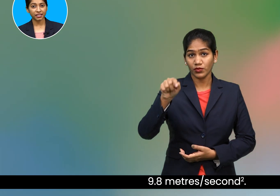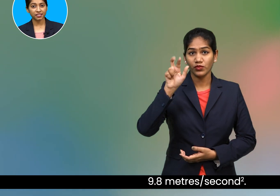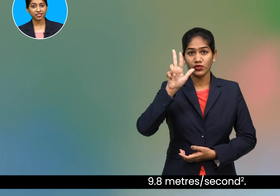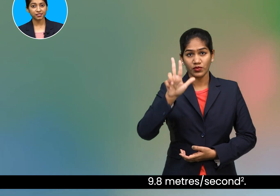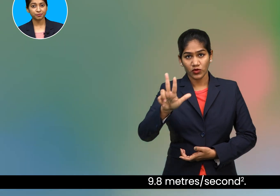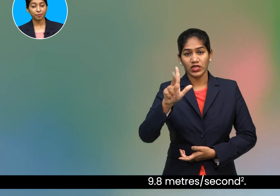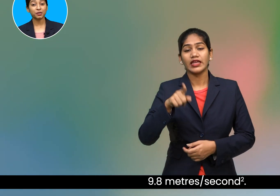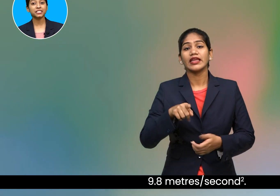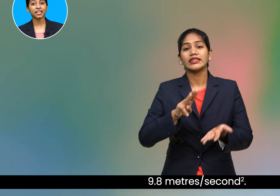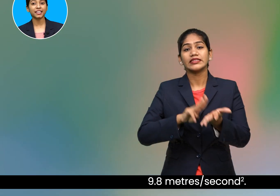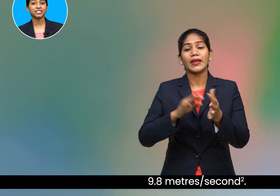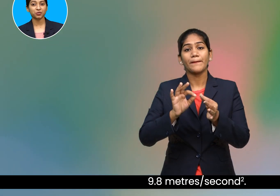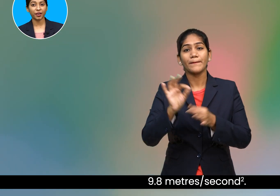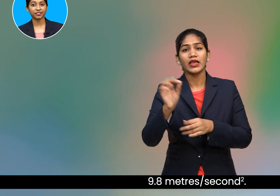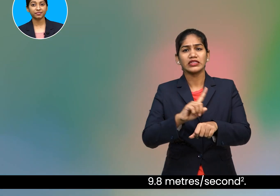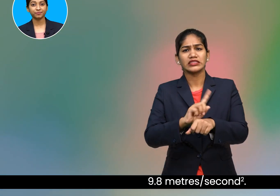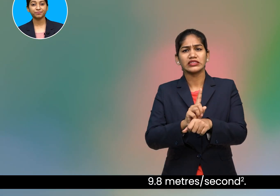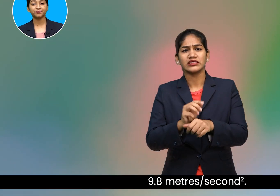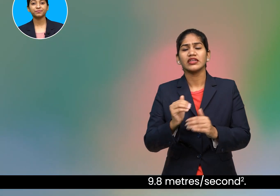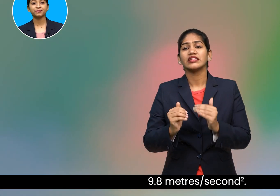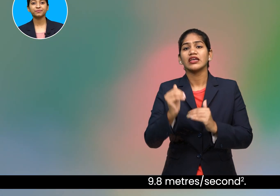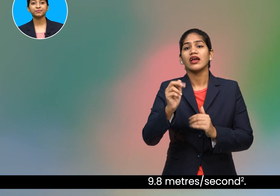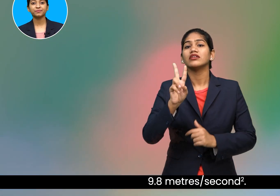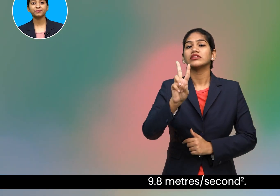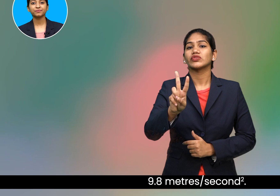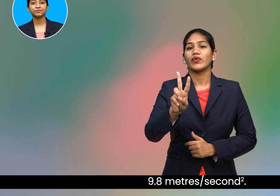9.8 meters per second square.